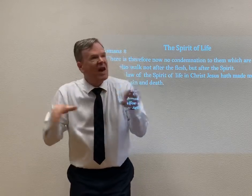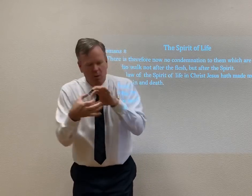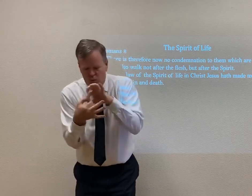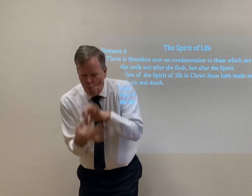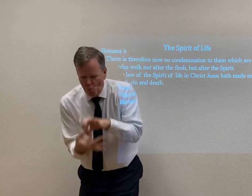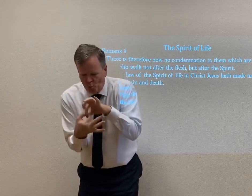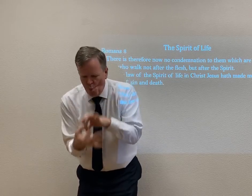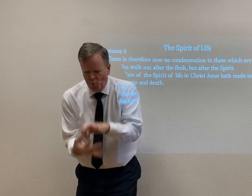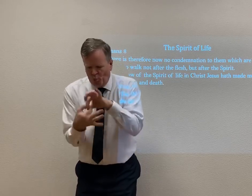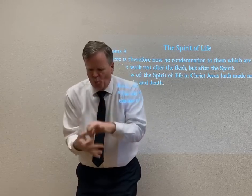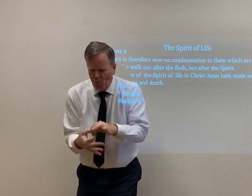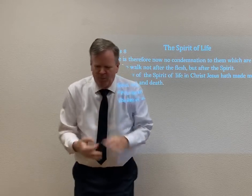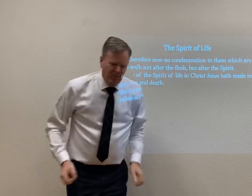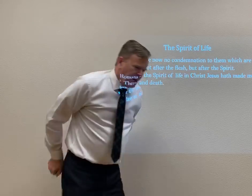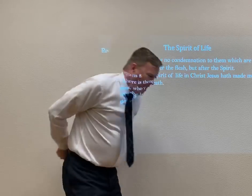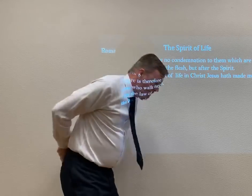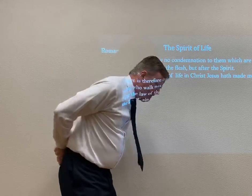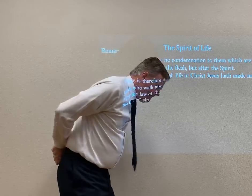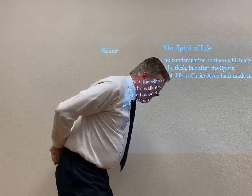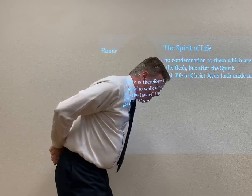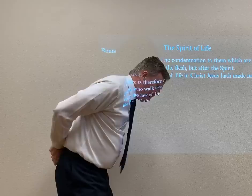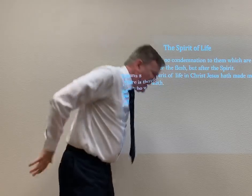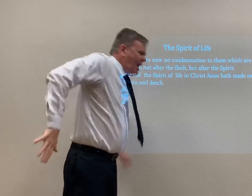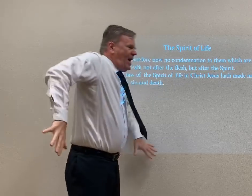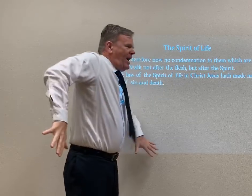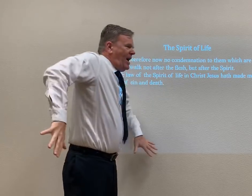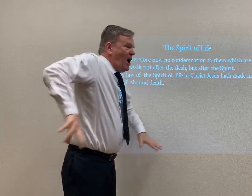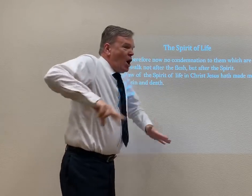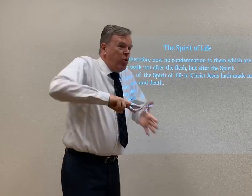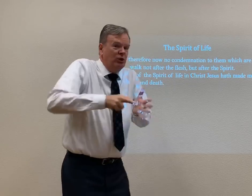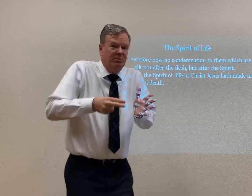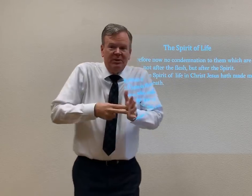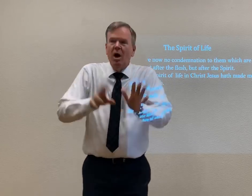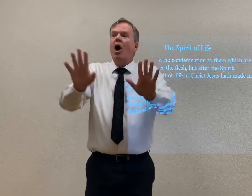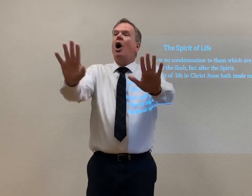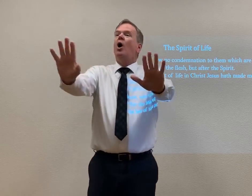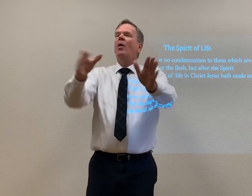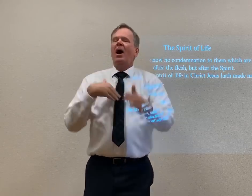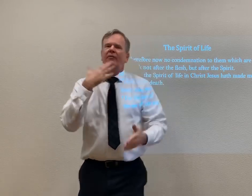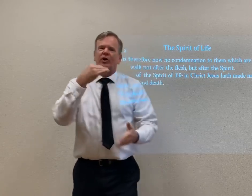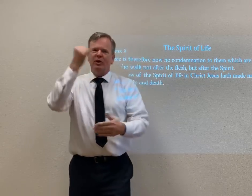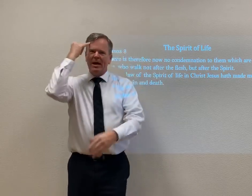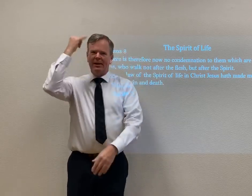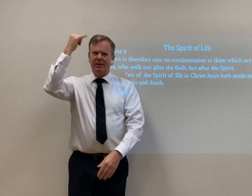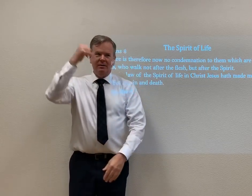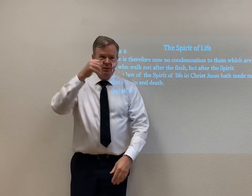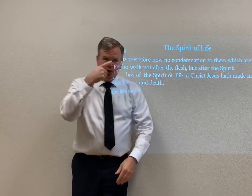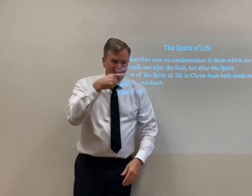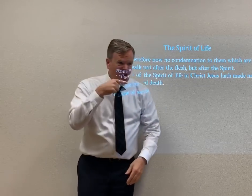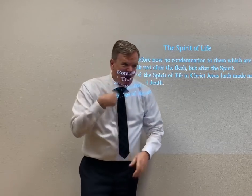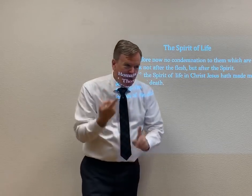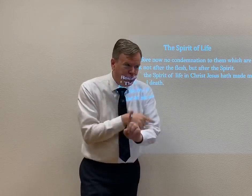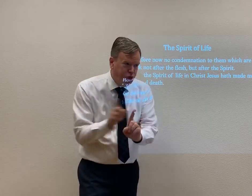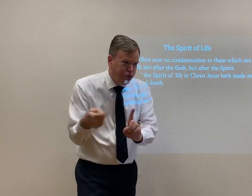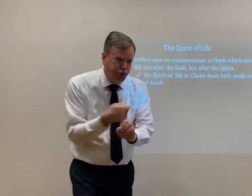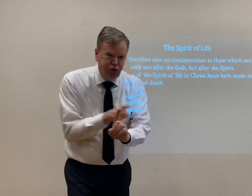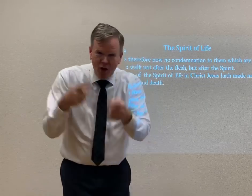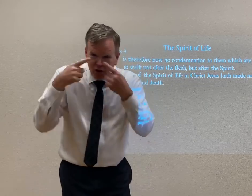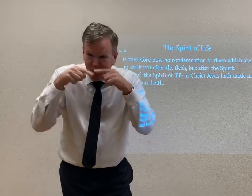world, much like the illustration I gave with gravity and the bird, it won't go anywhere, right? Oh, and I have a good idea. You don't mind if I go